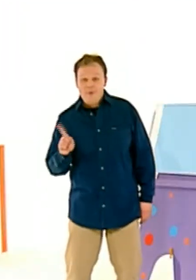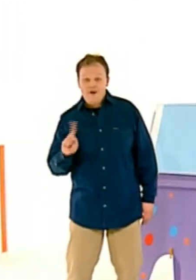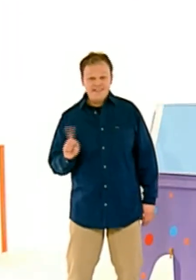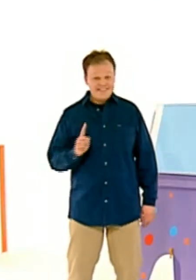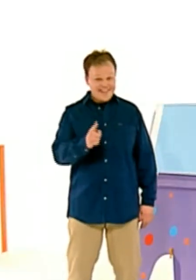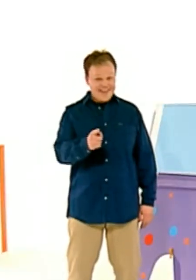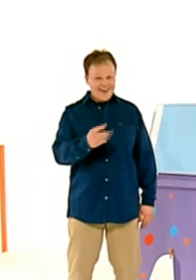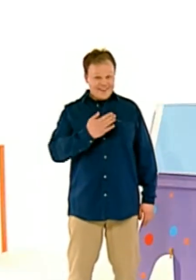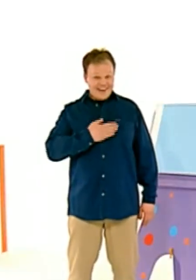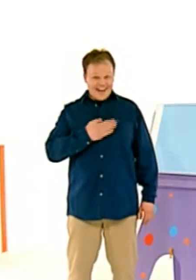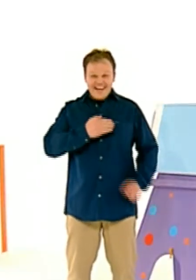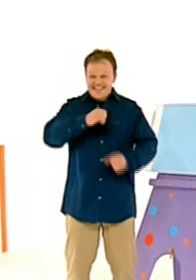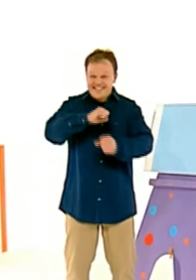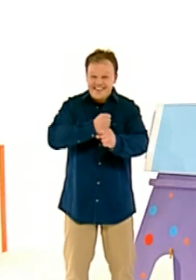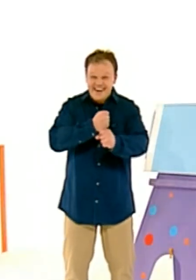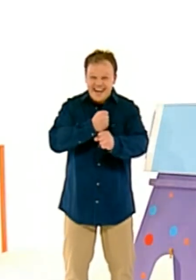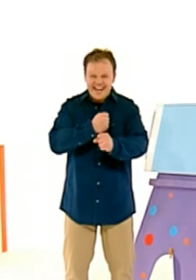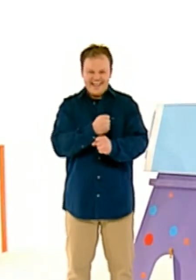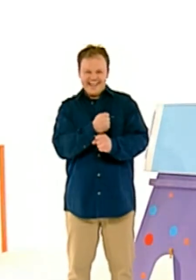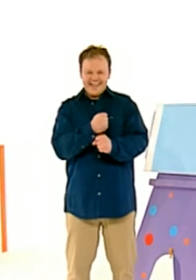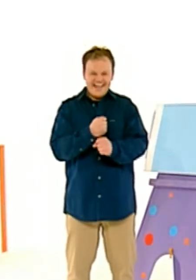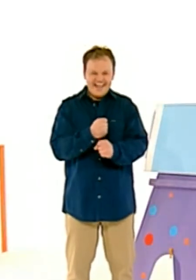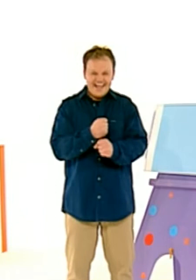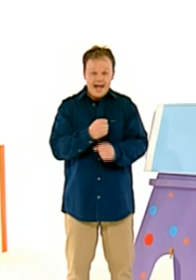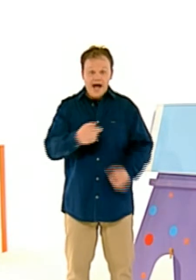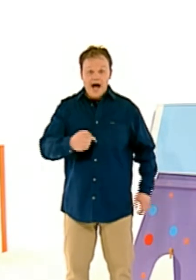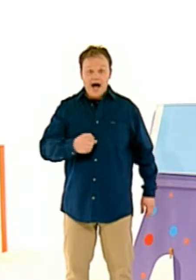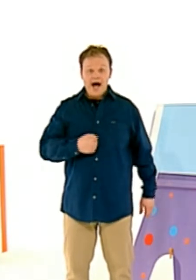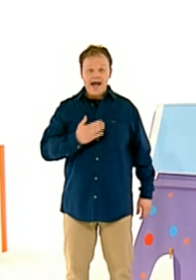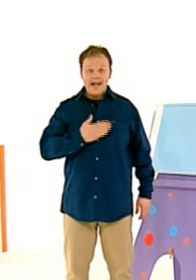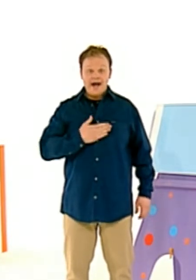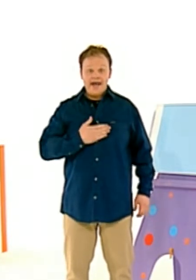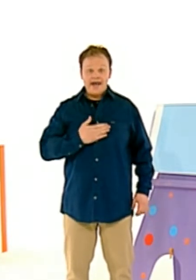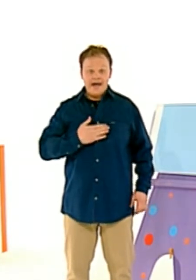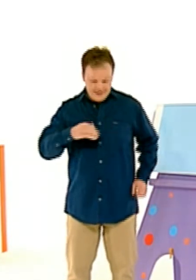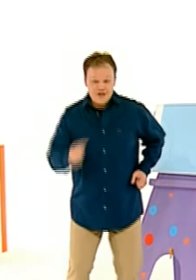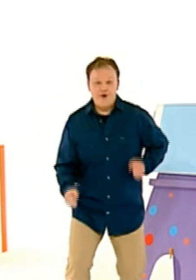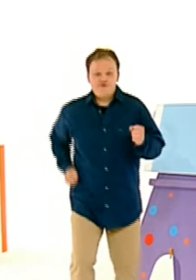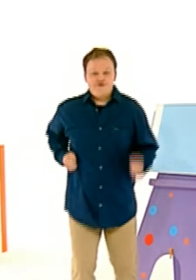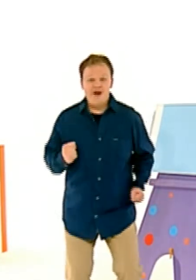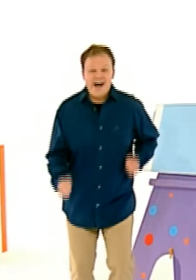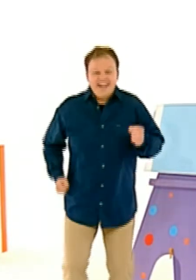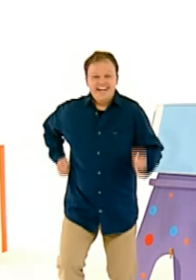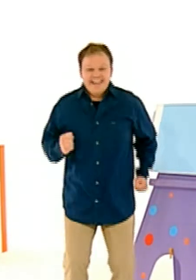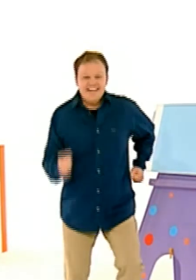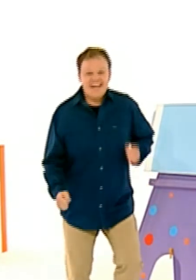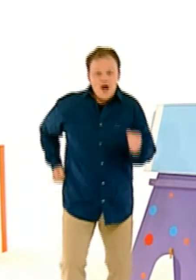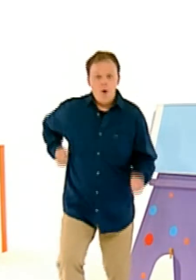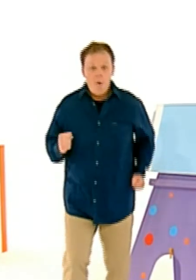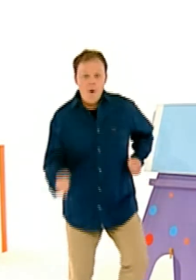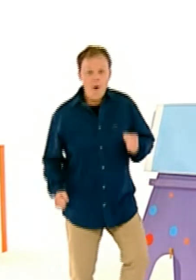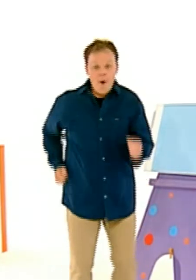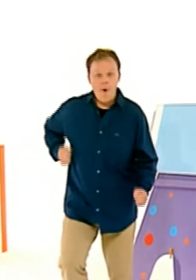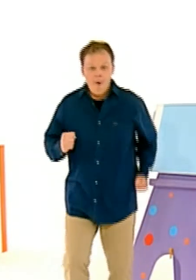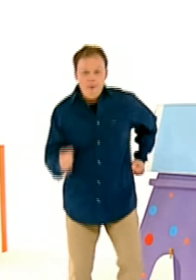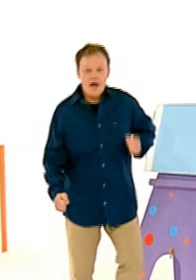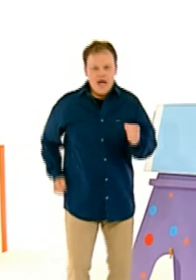What do you like doing? I like to run. Woo-hoo! Here